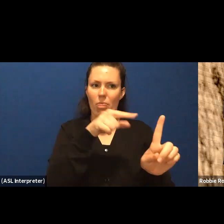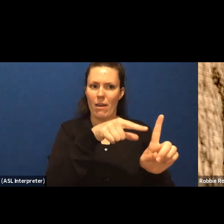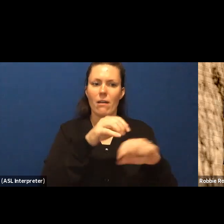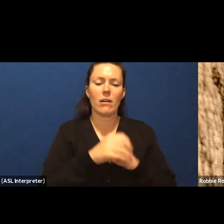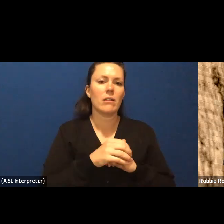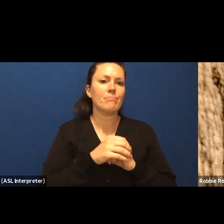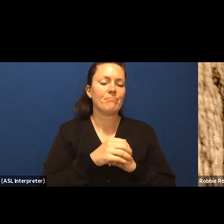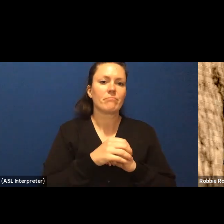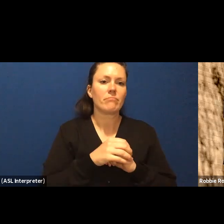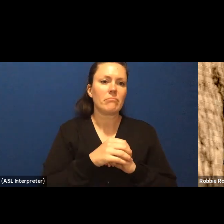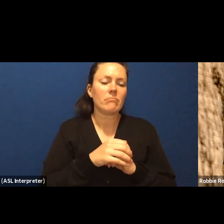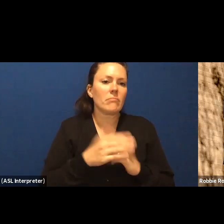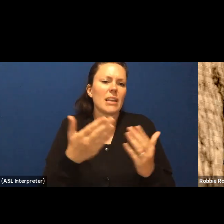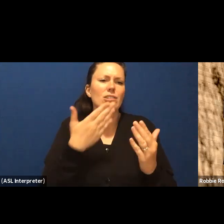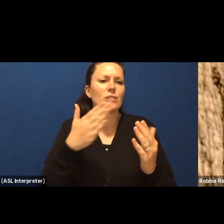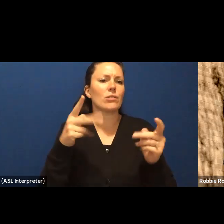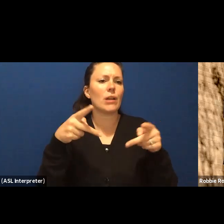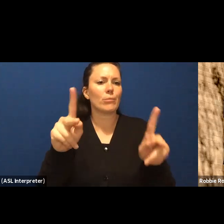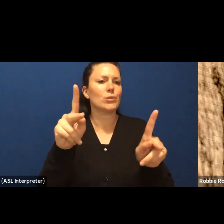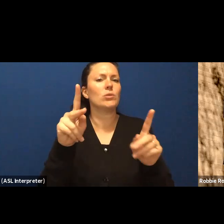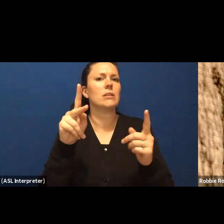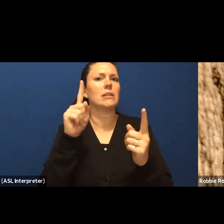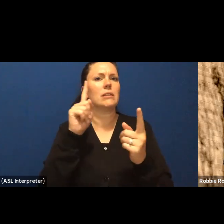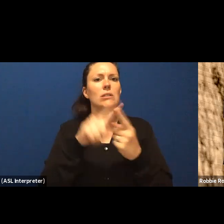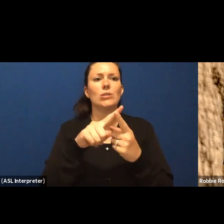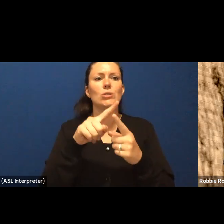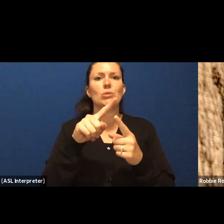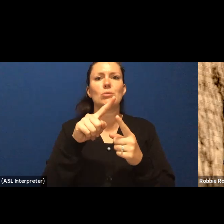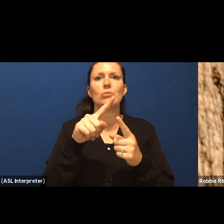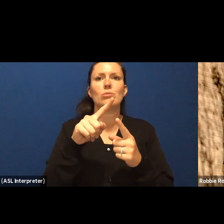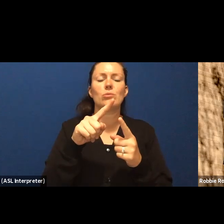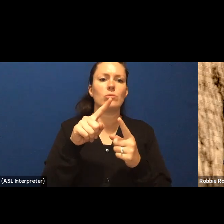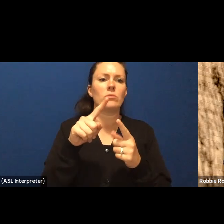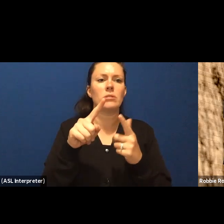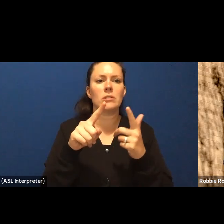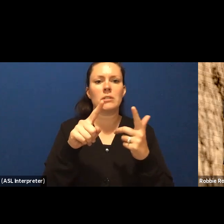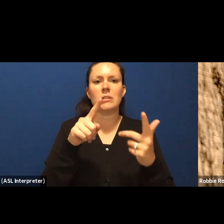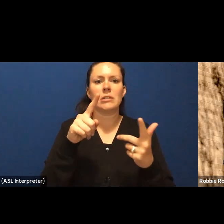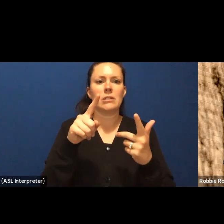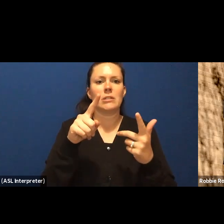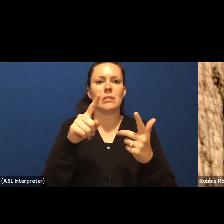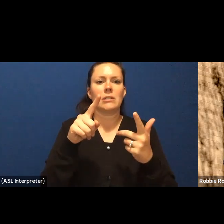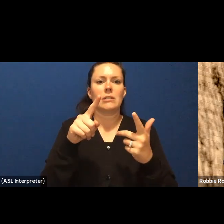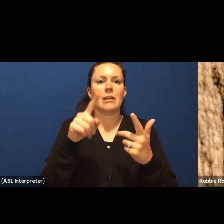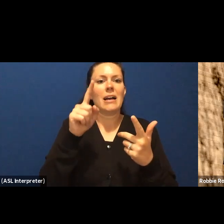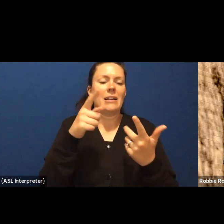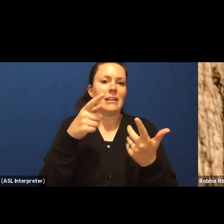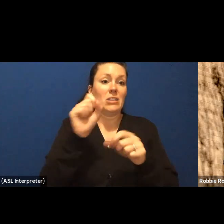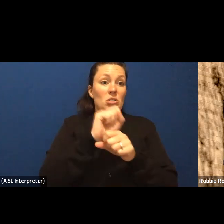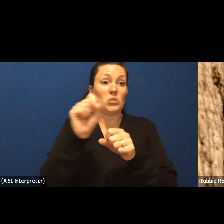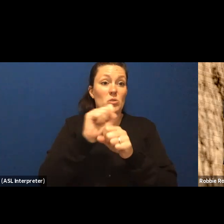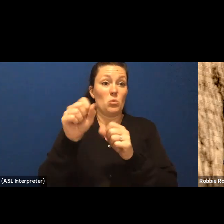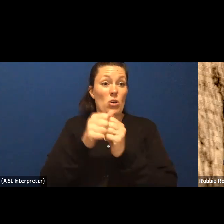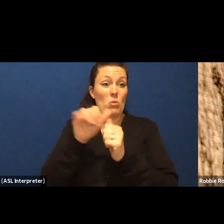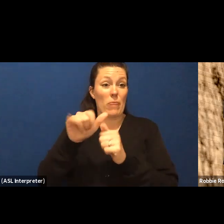of work outside of a lot of that longer process that may be